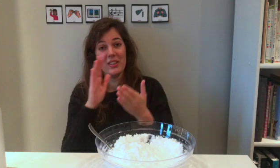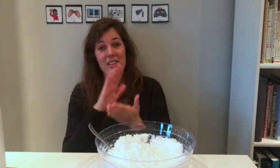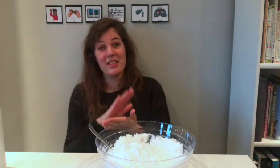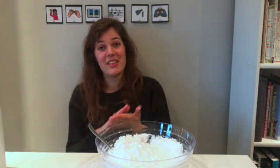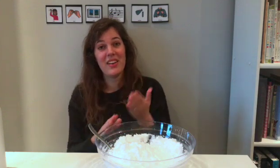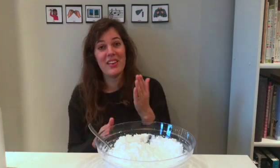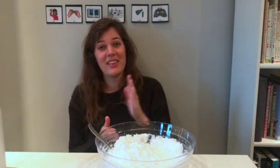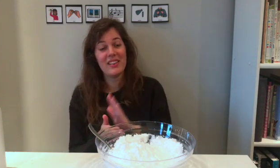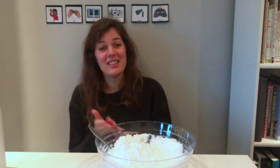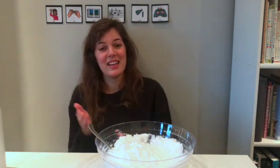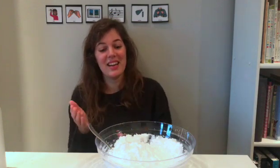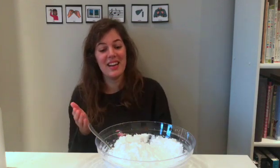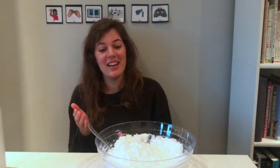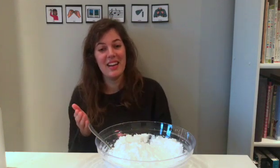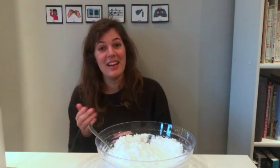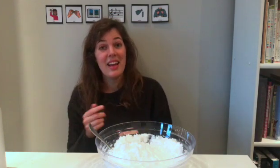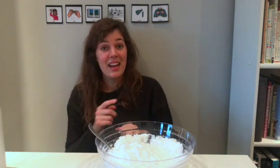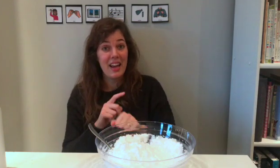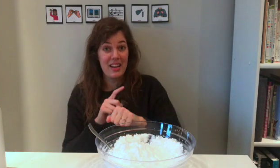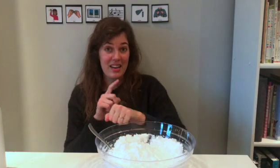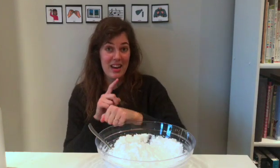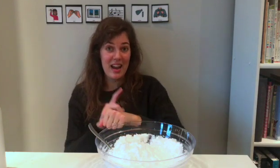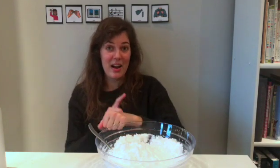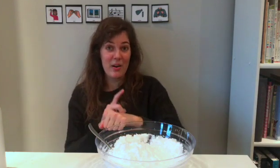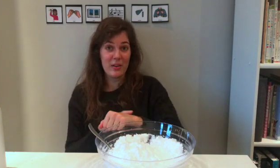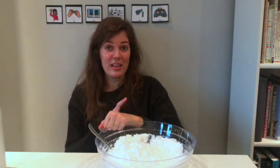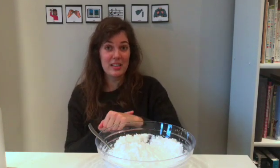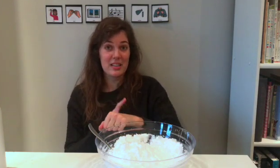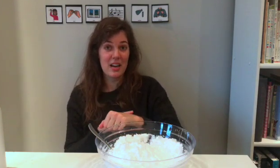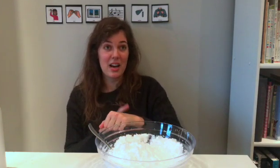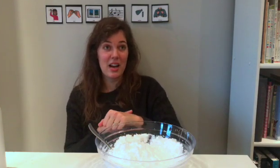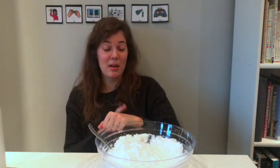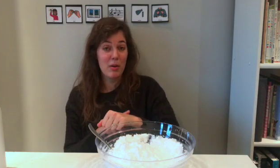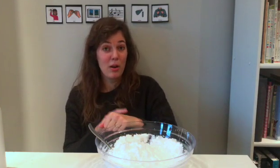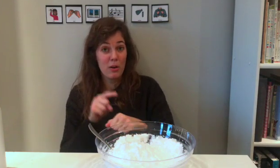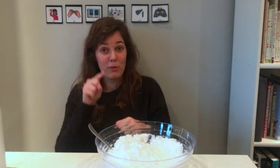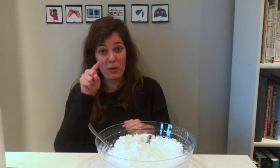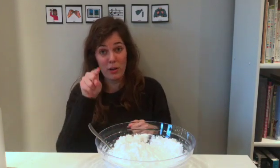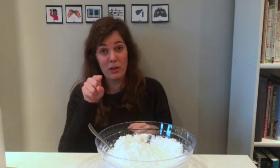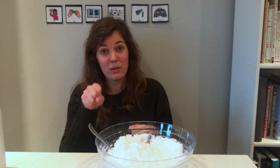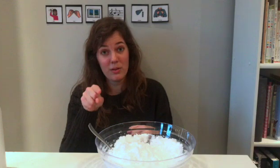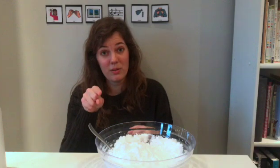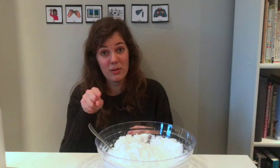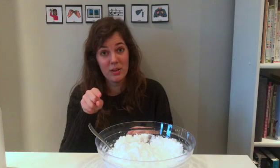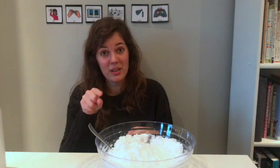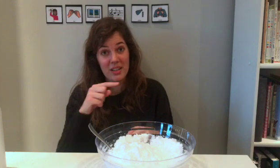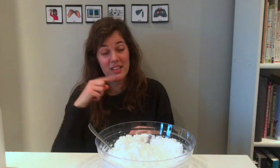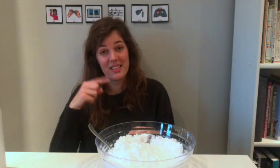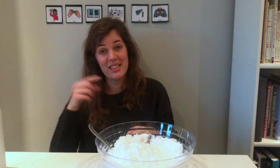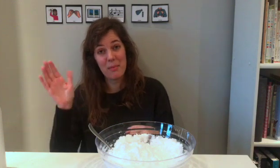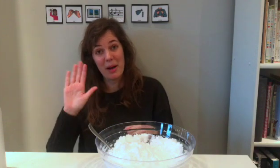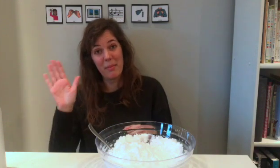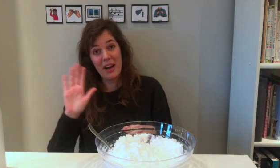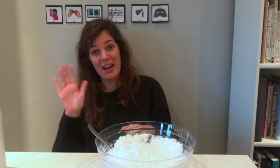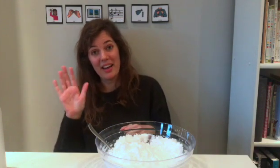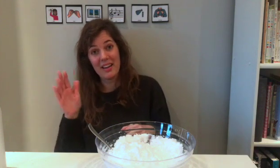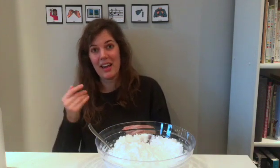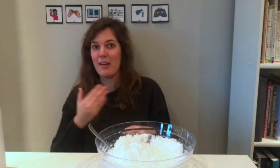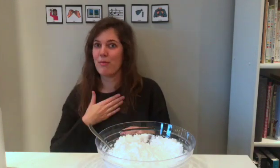is all done. And now it's time for you to say bye-bye and for